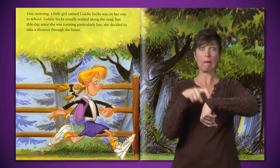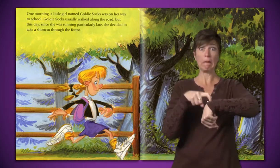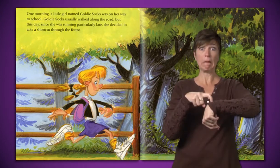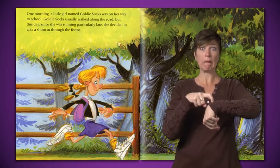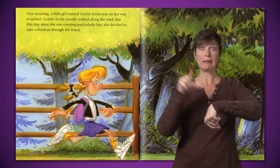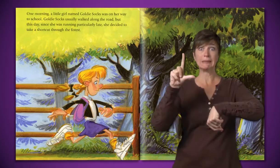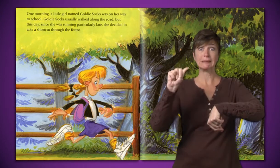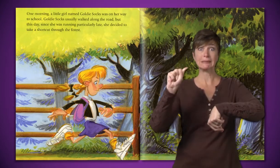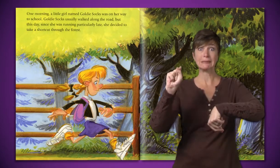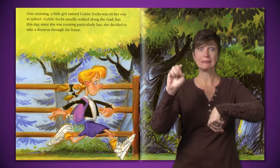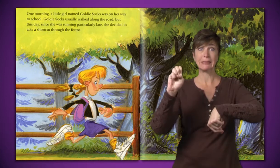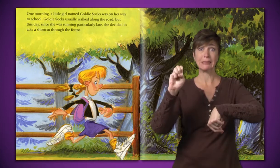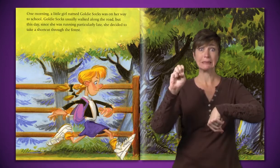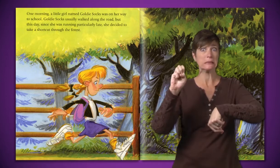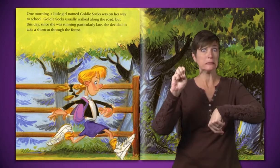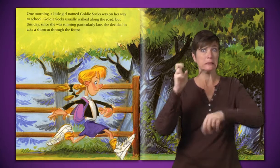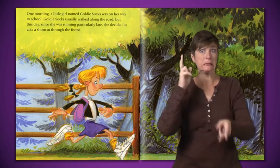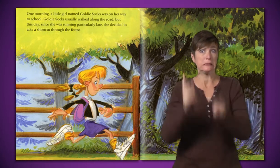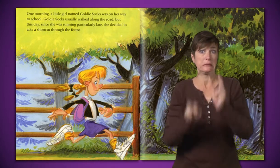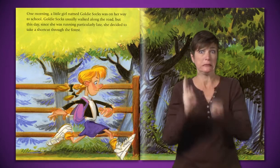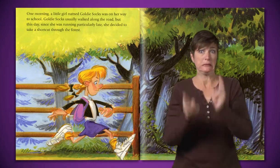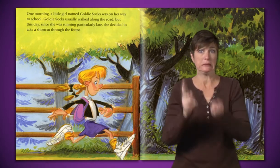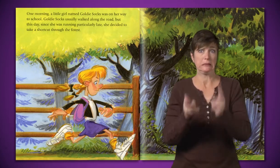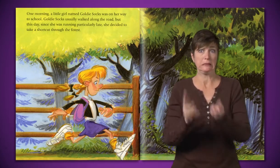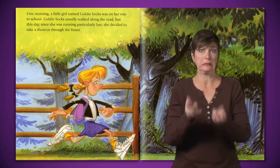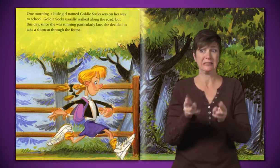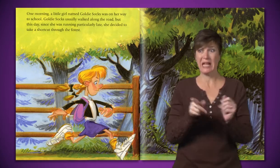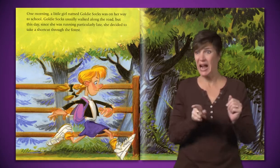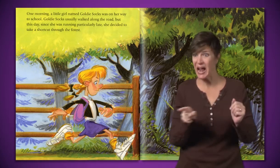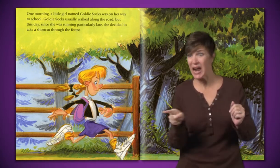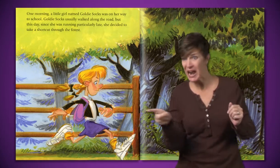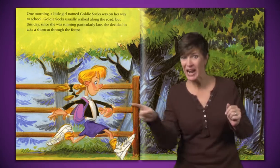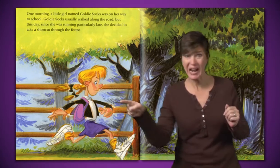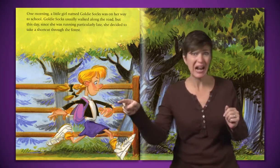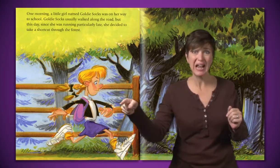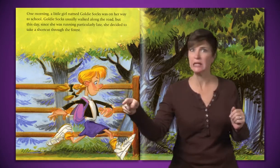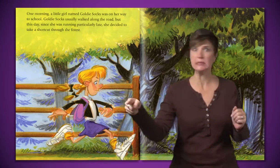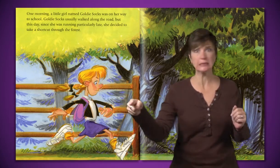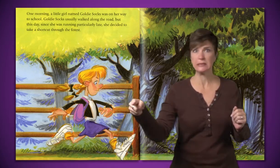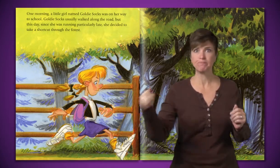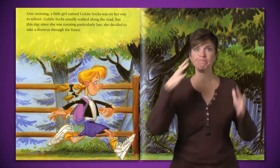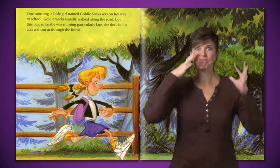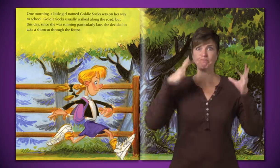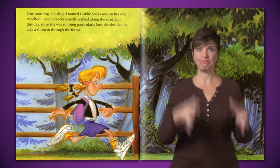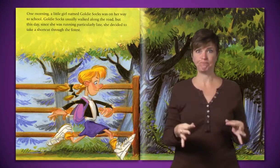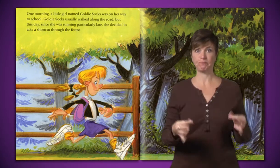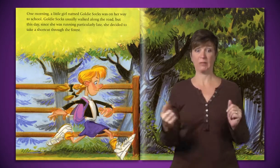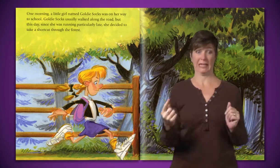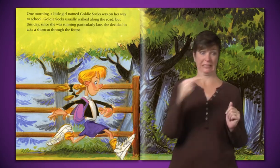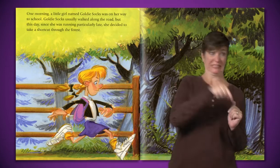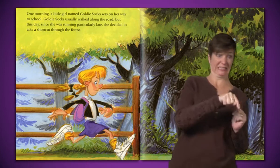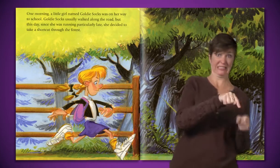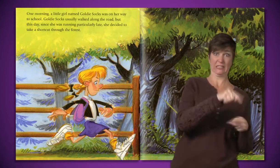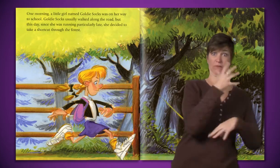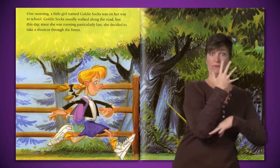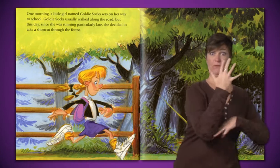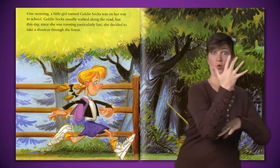but this day, since she was running particularly late, she decided to take a